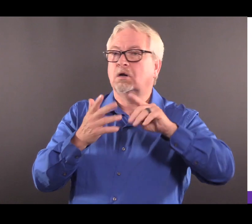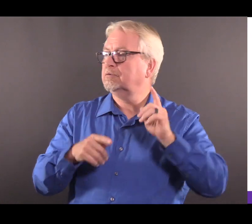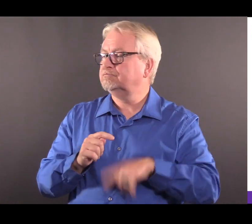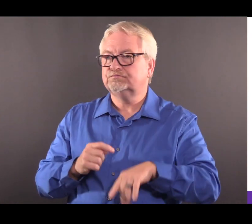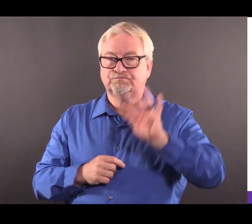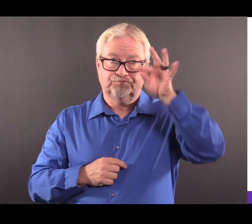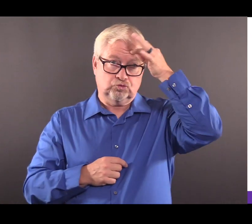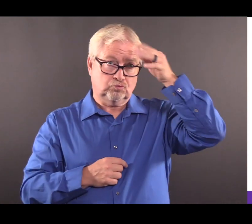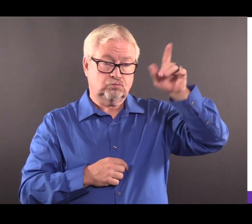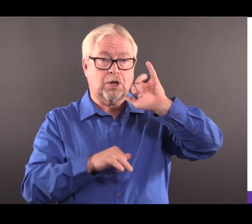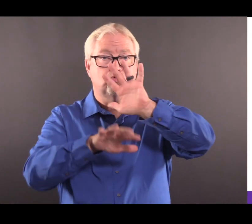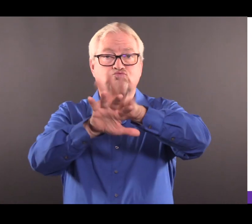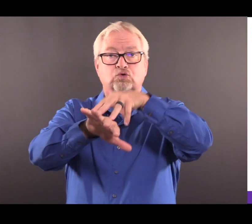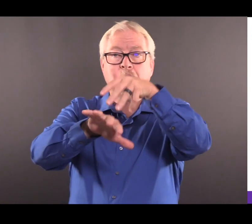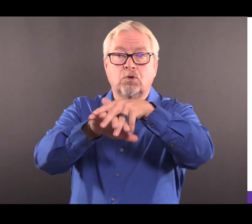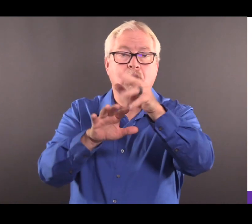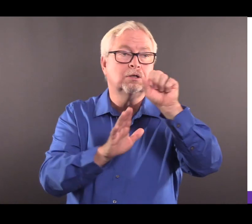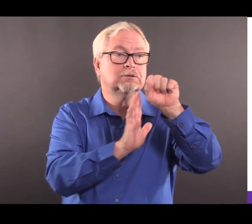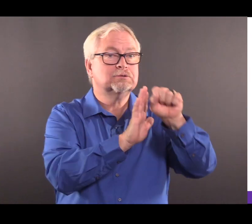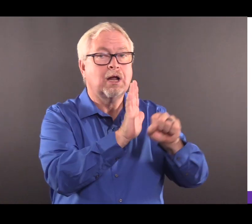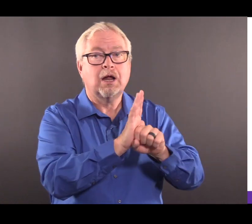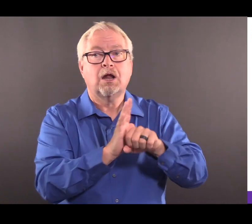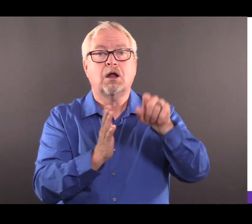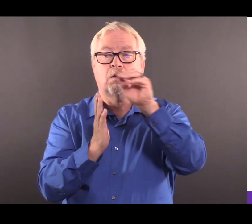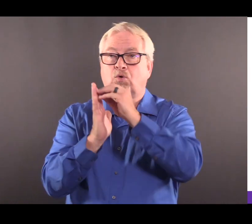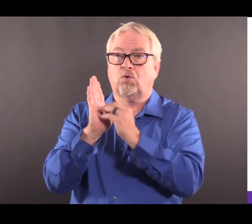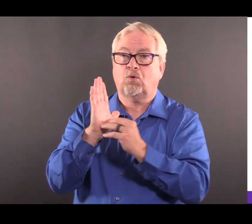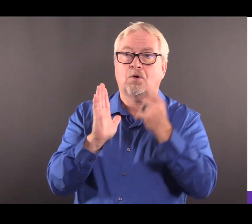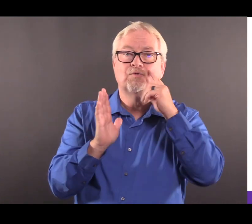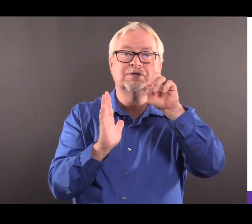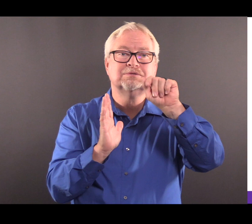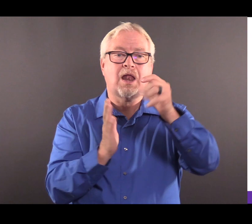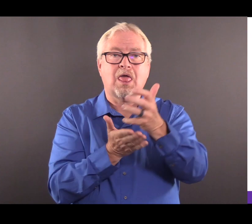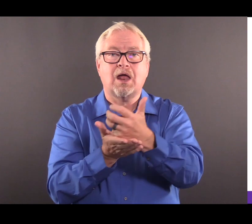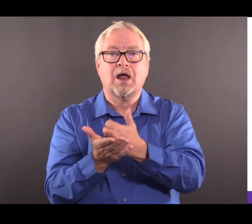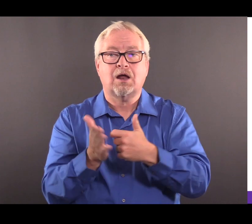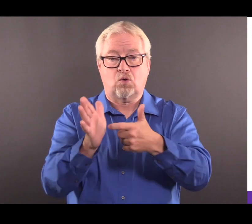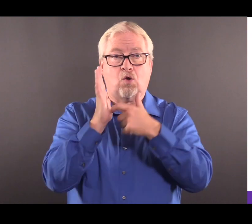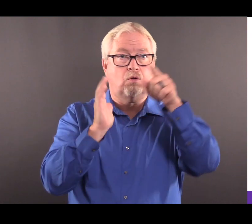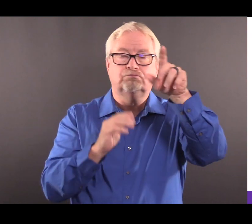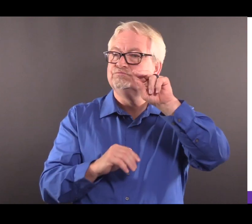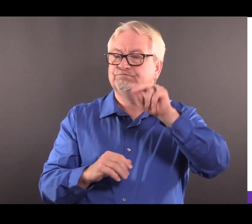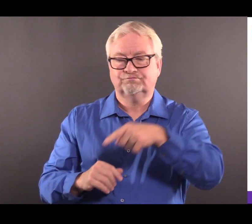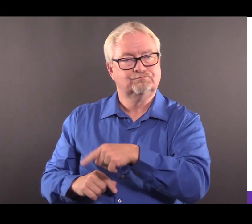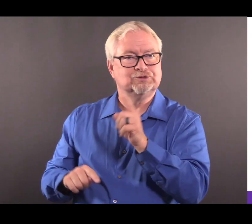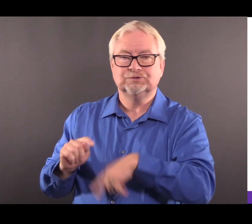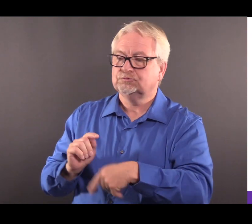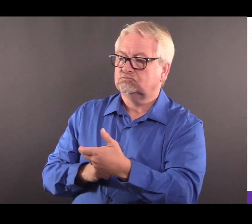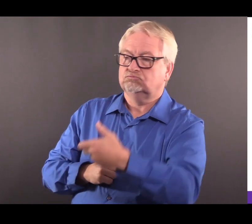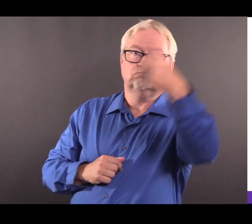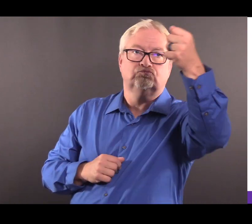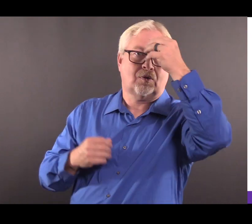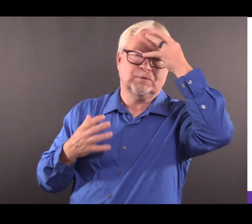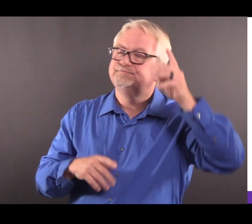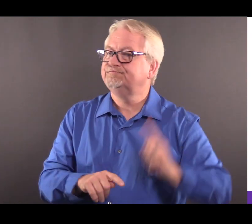PII to comply with federal, tribal, or state reporting, evaluation, or data collection